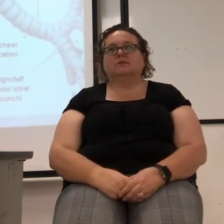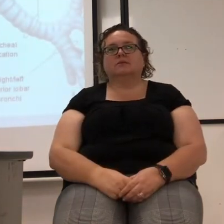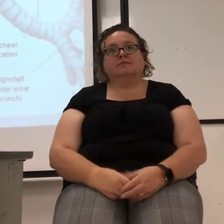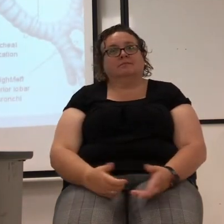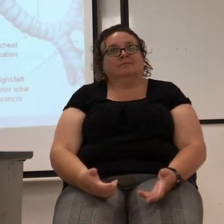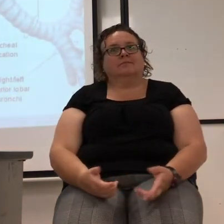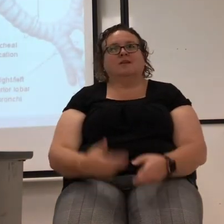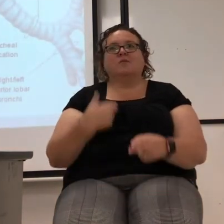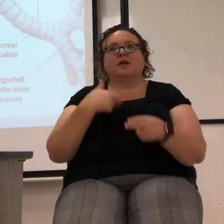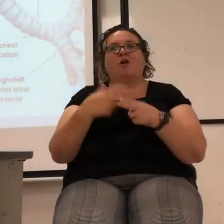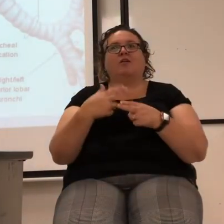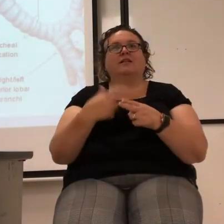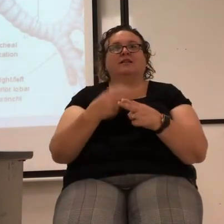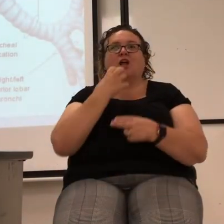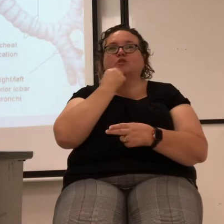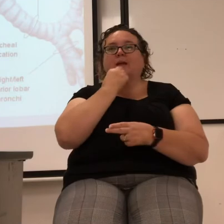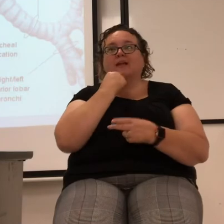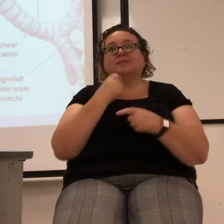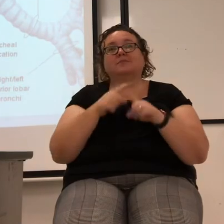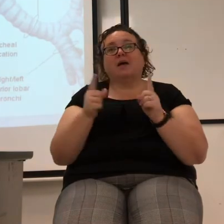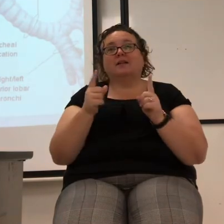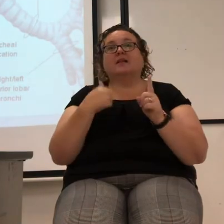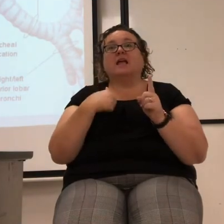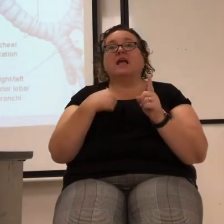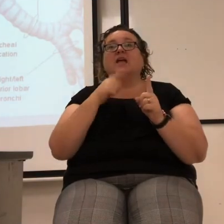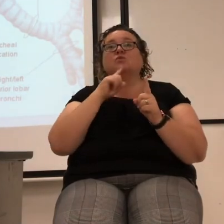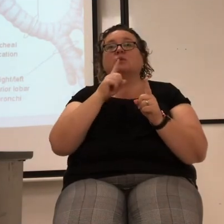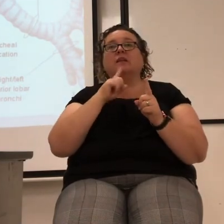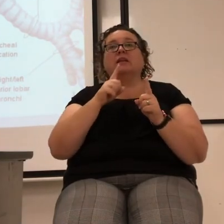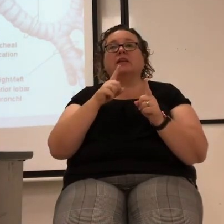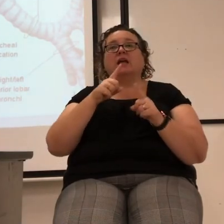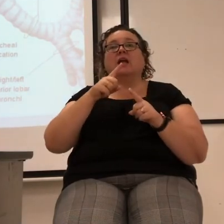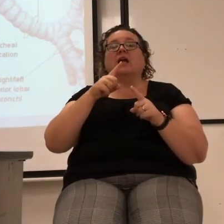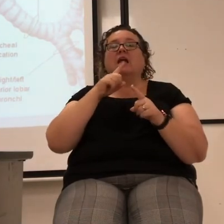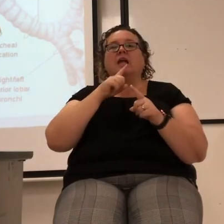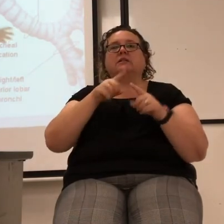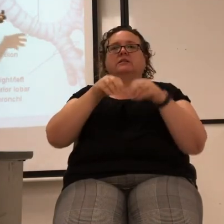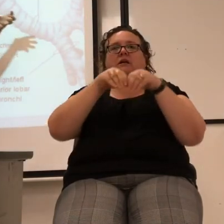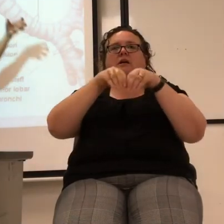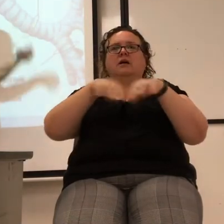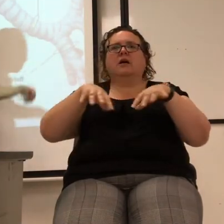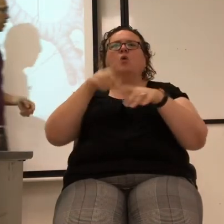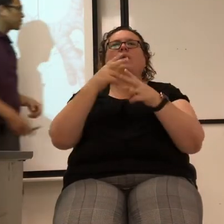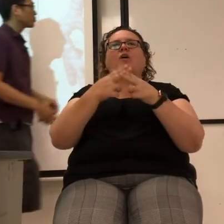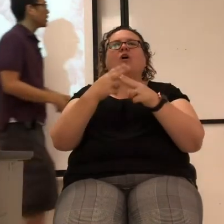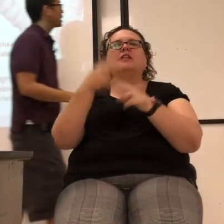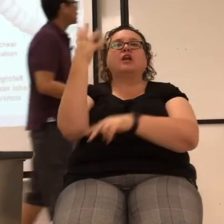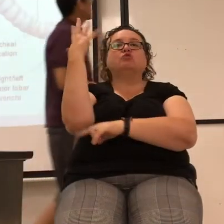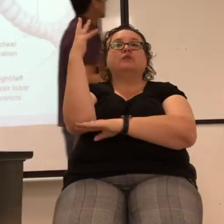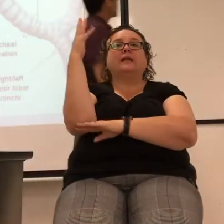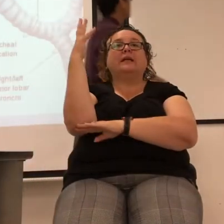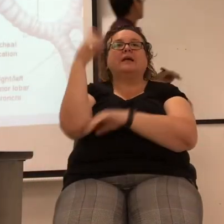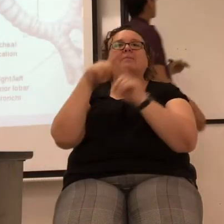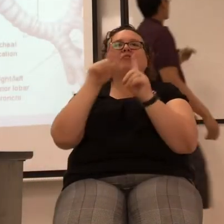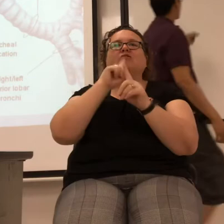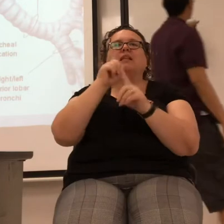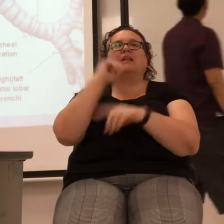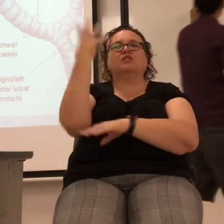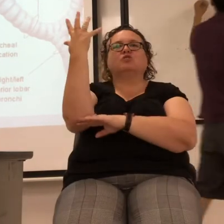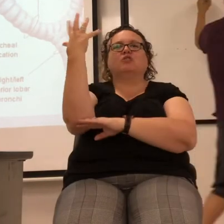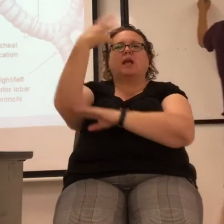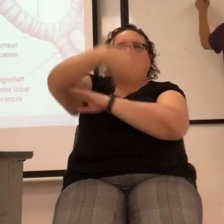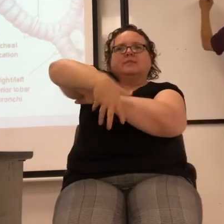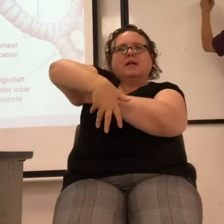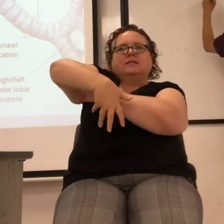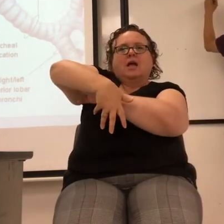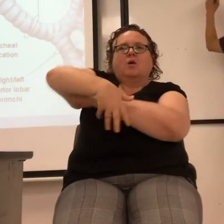And we call it the bronchial tree, but it's really an upside down tree, right? The trunk would be the trachea, kind of reverse it and look like a tree. No, the